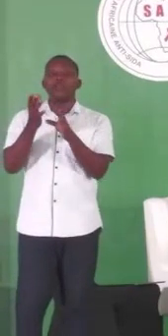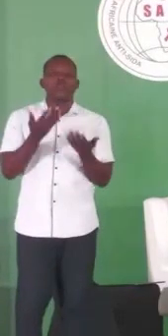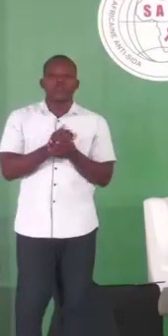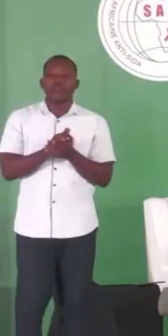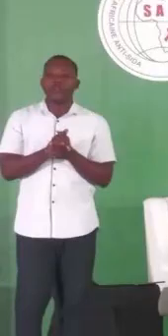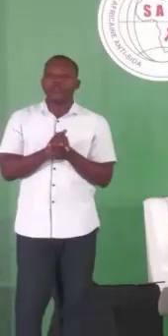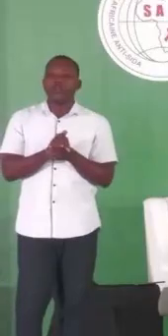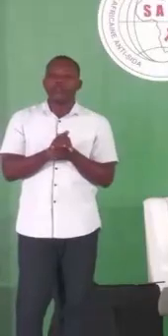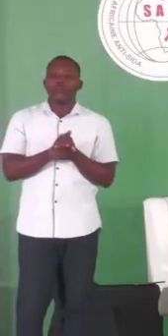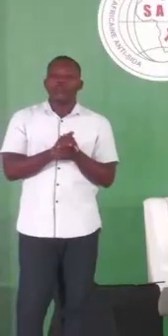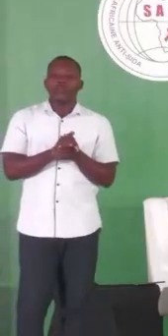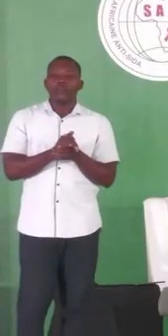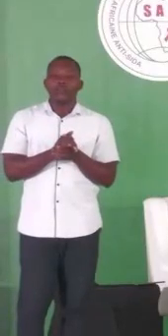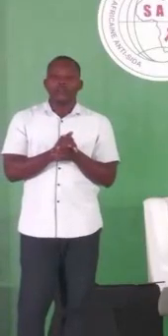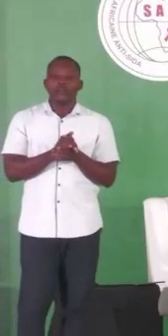question, please go ahead.